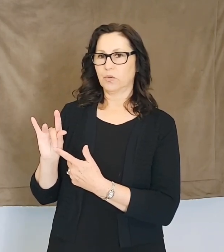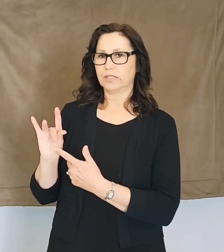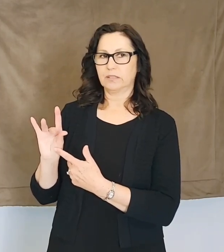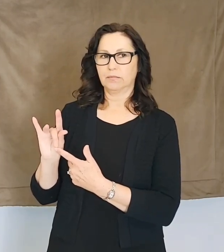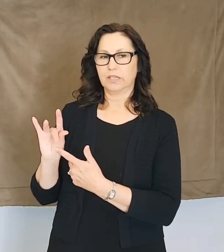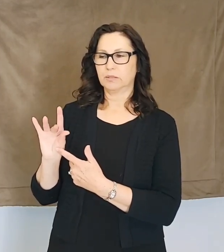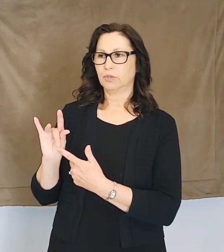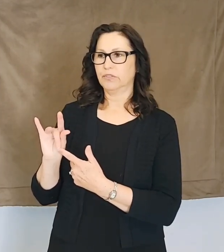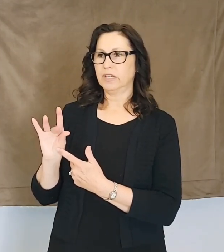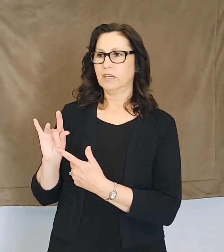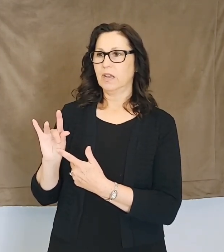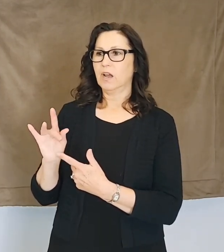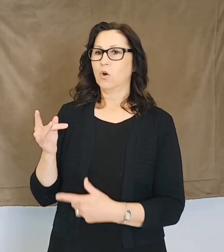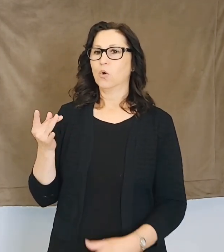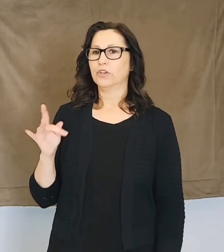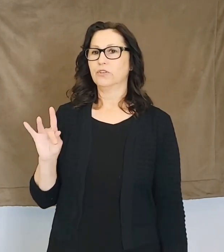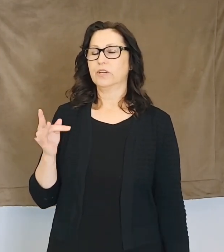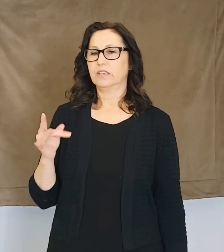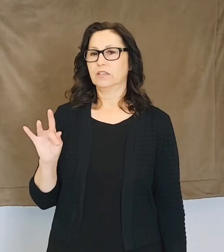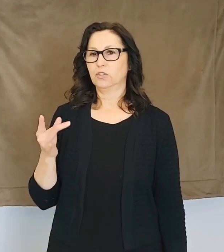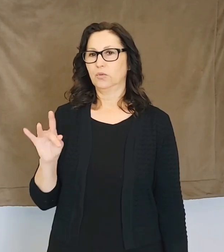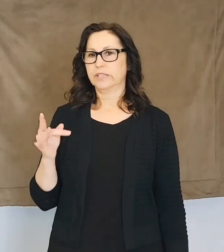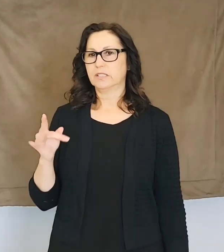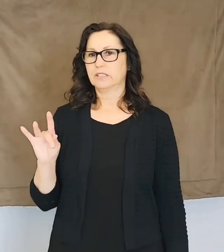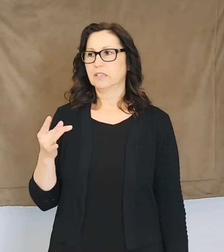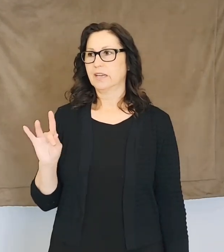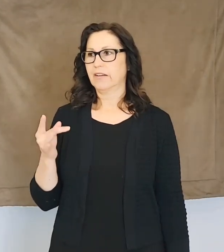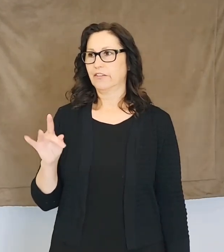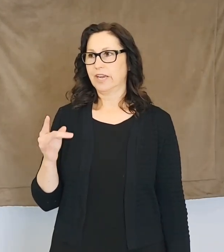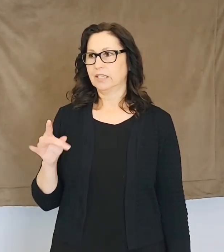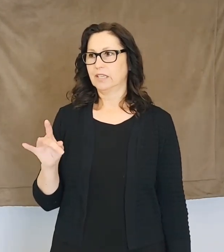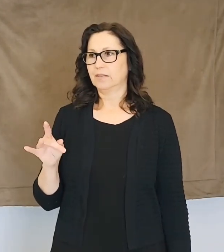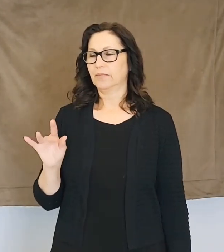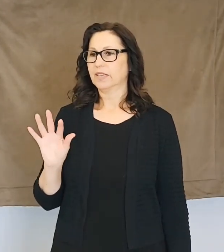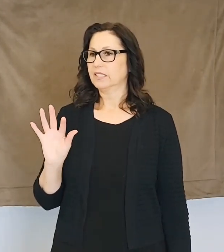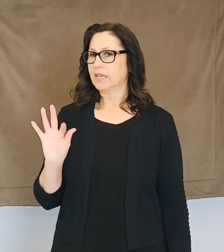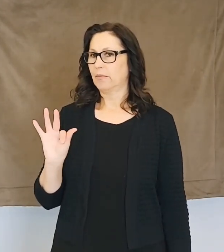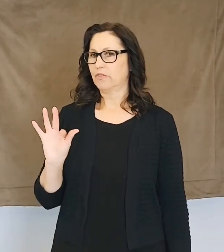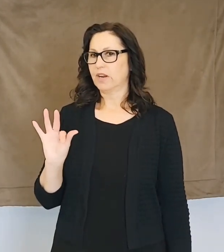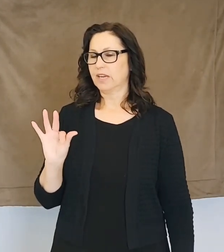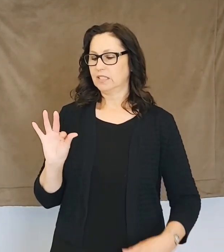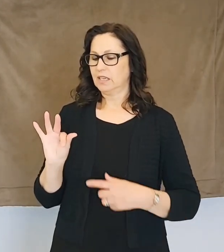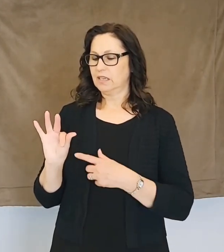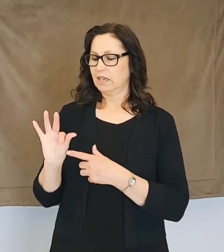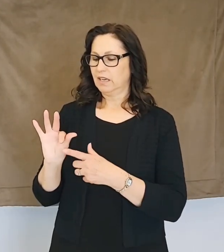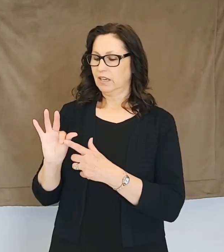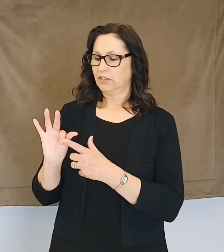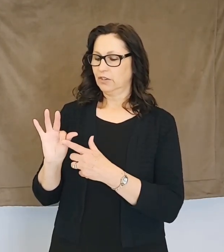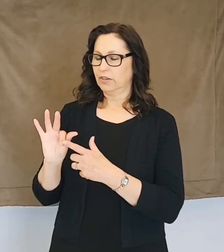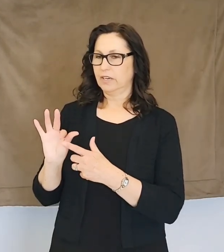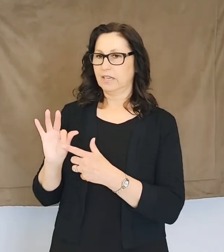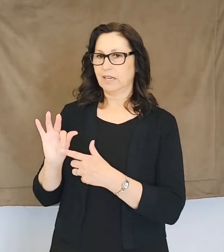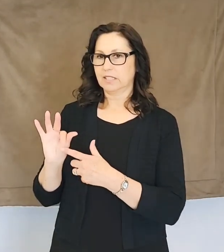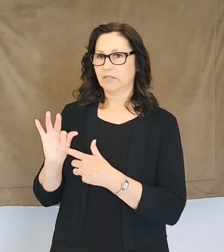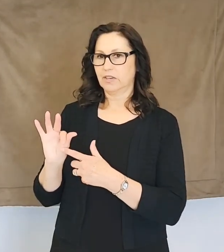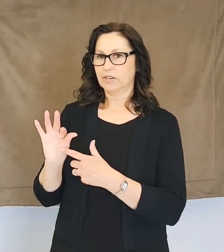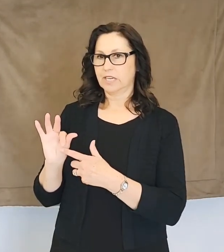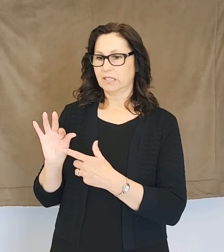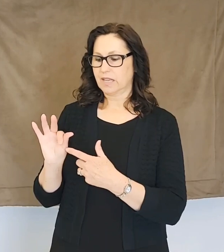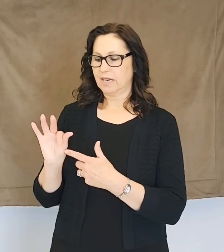one that's moving, or you can twist for 18. Same for 19. Your index finger can slide